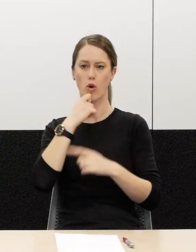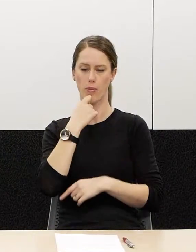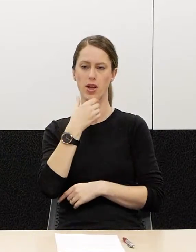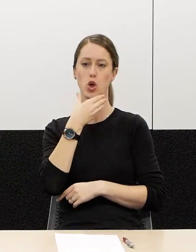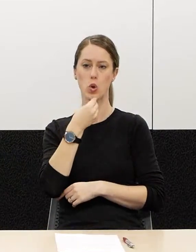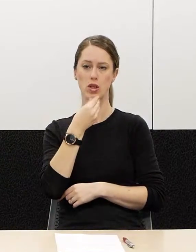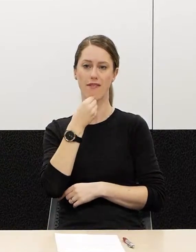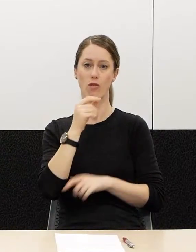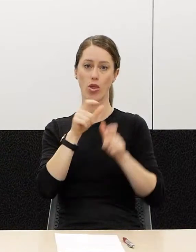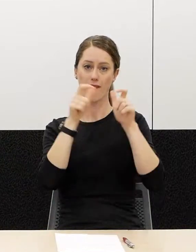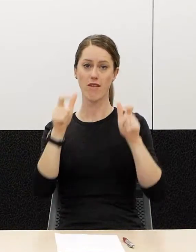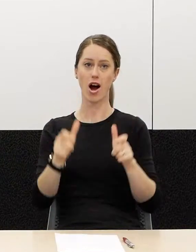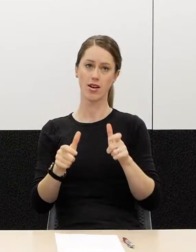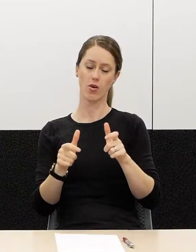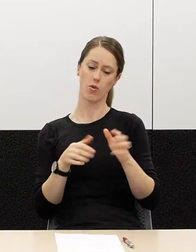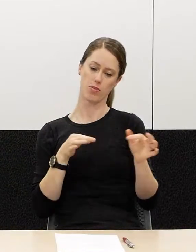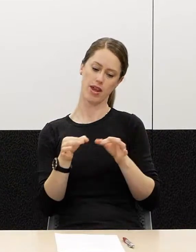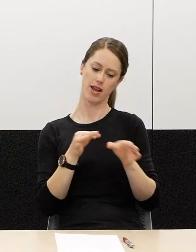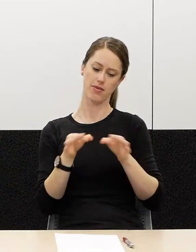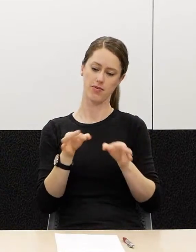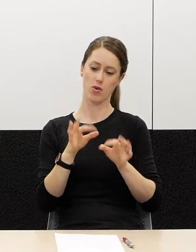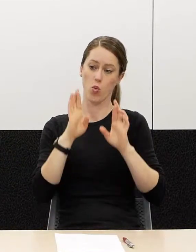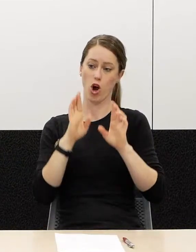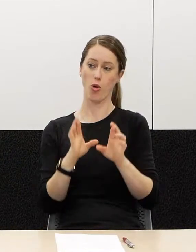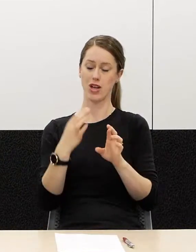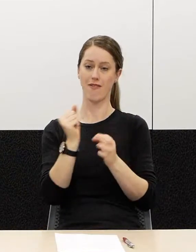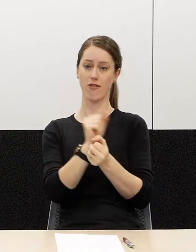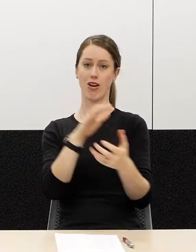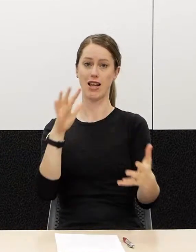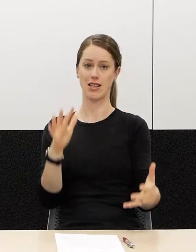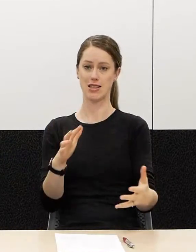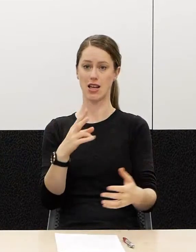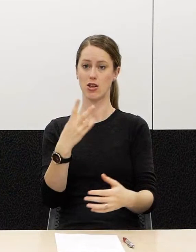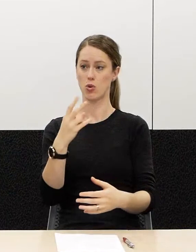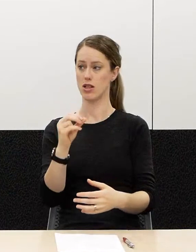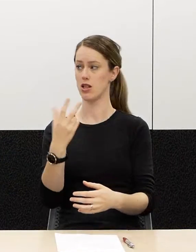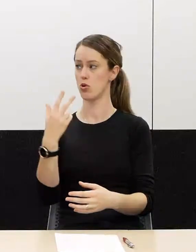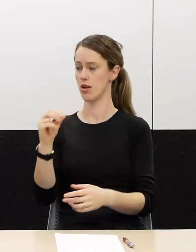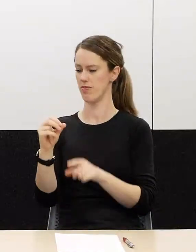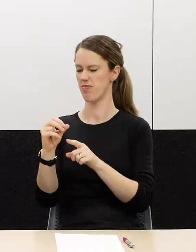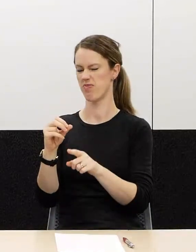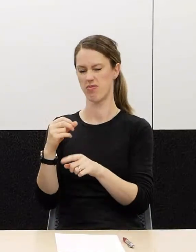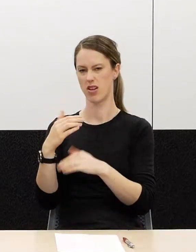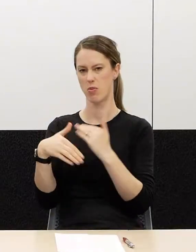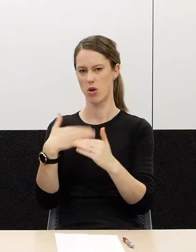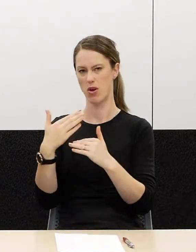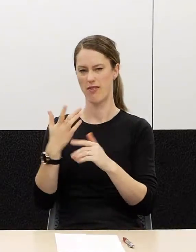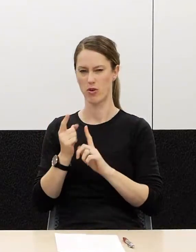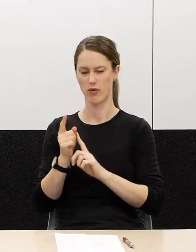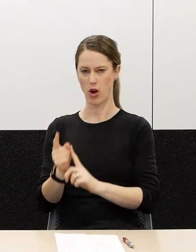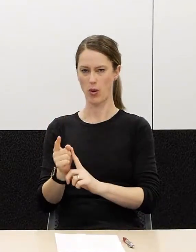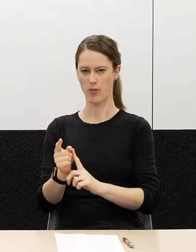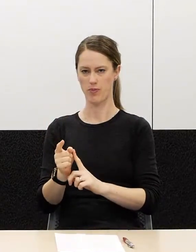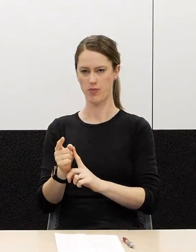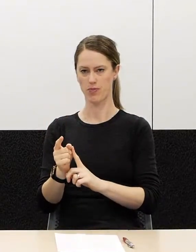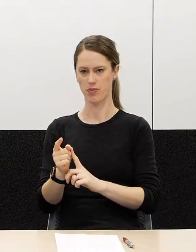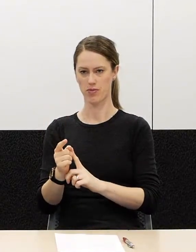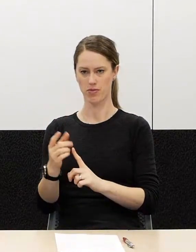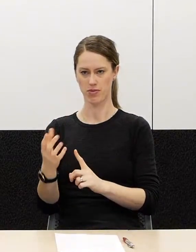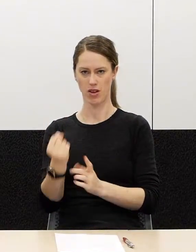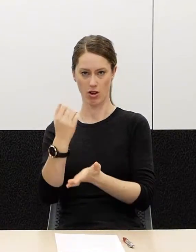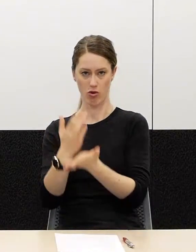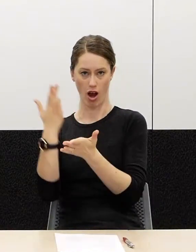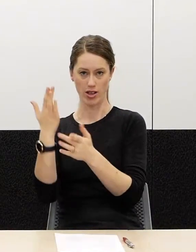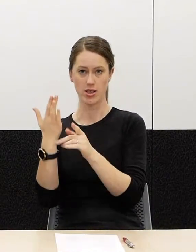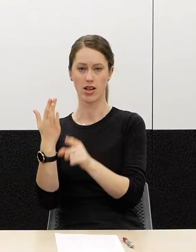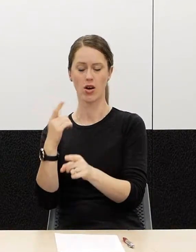for the final plan, which we hope to have released in 2020. There's a bit of a process we have to go through, and to get it right, that's going to